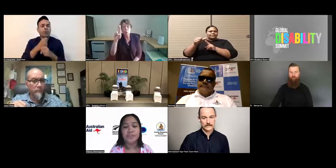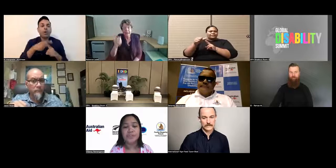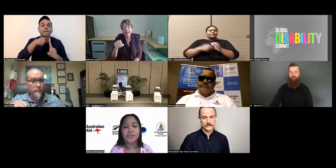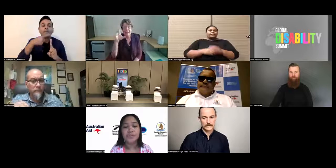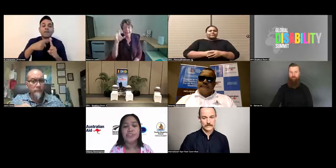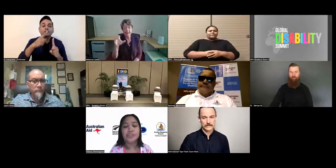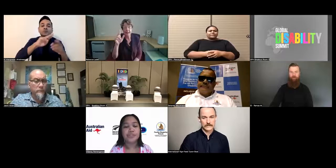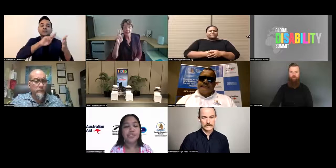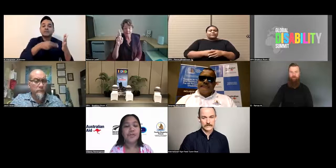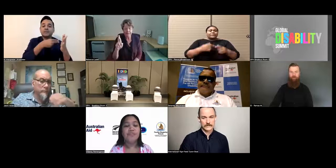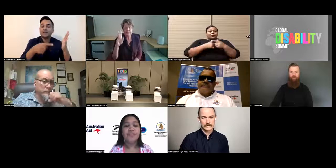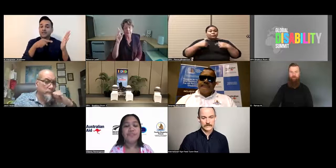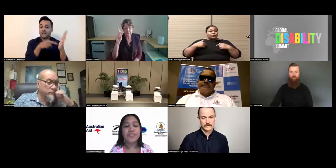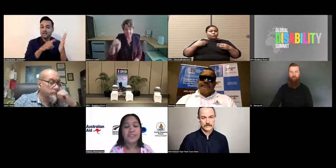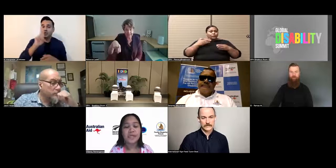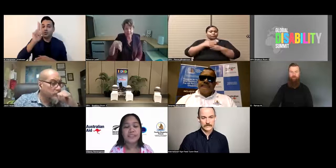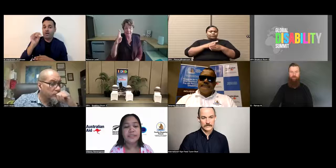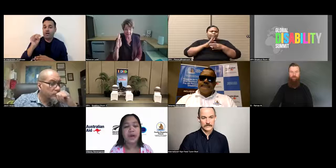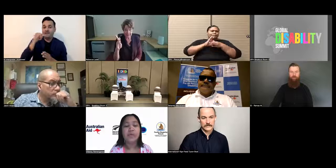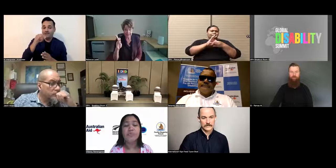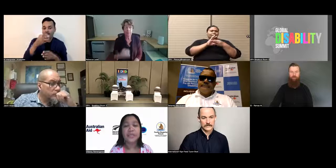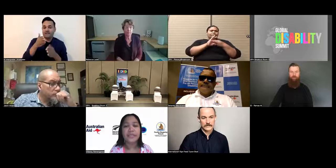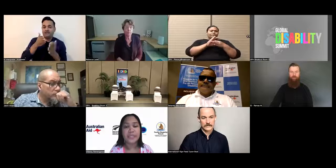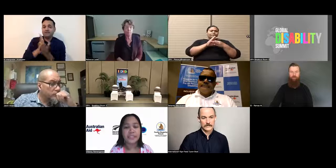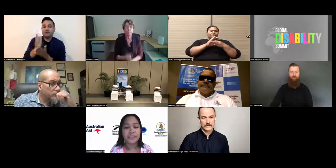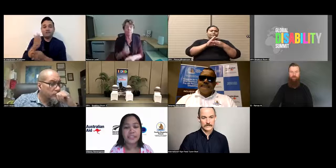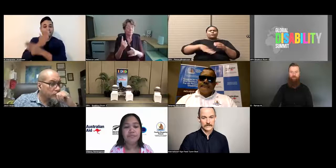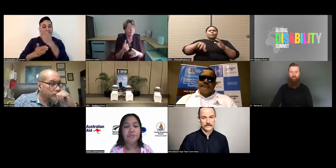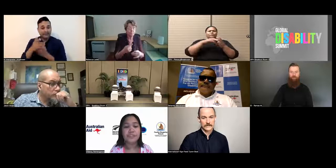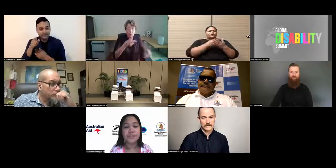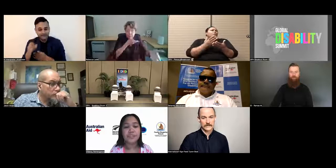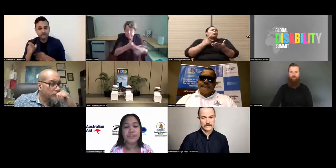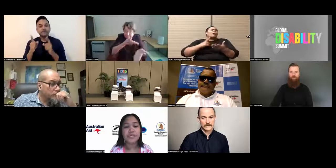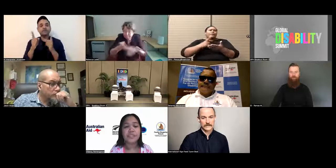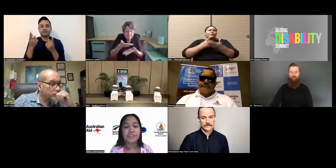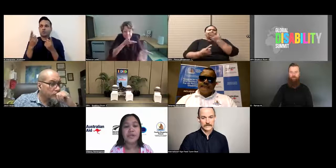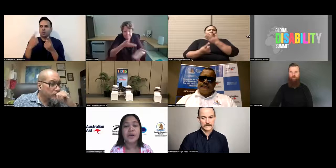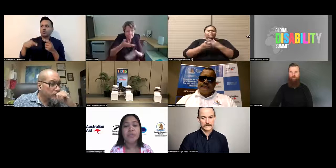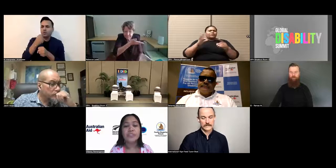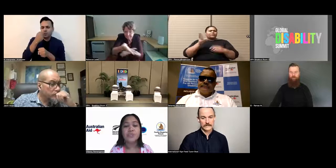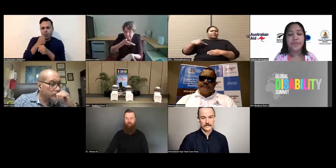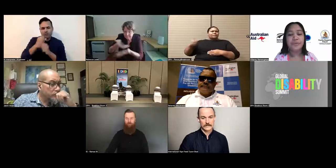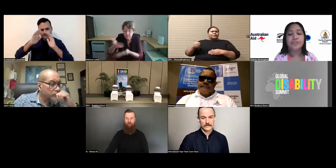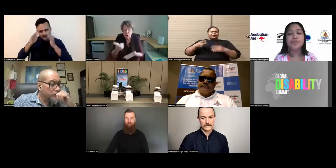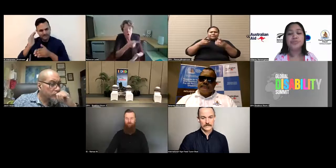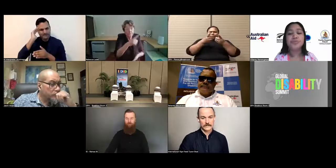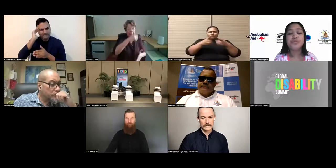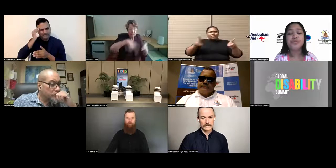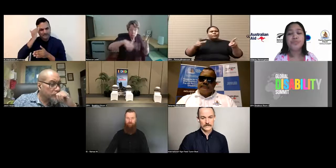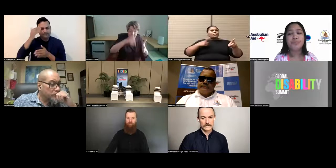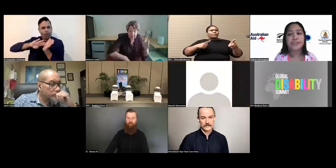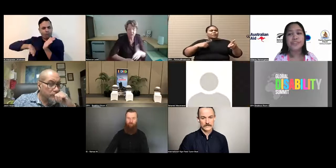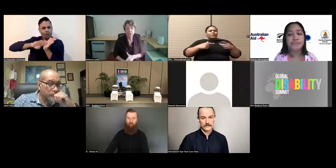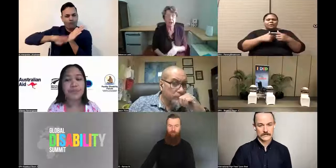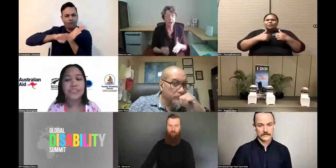stigma and discrimination. We have been discussing how we as individuals and society work together to remove